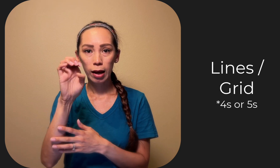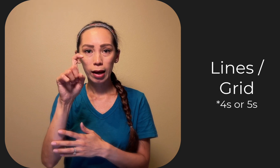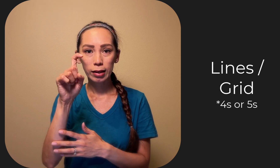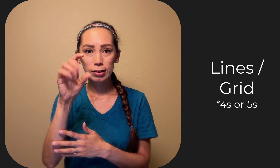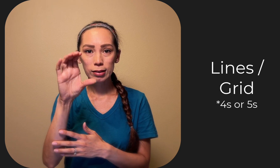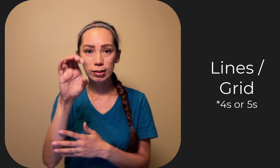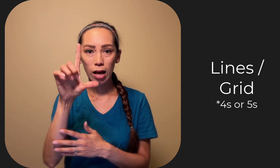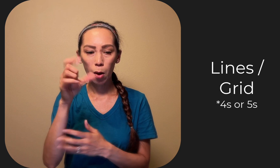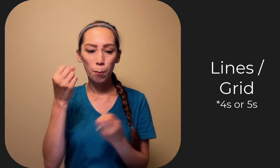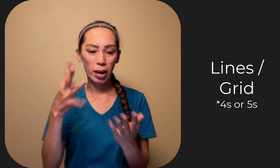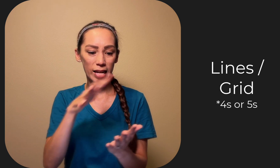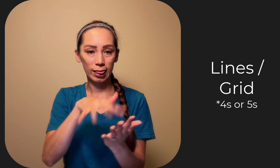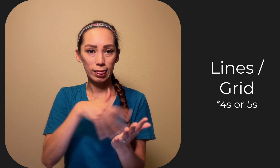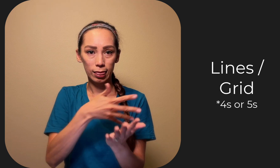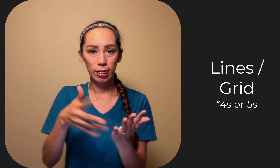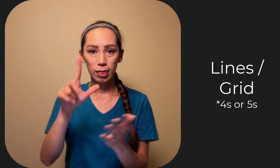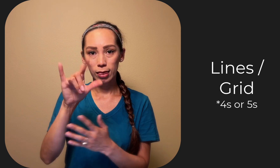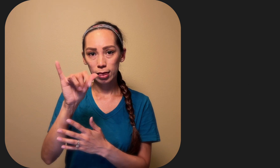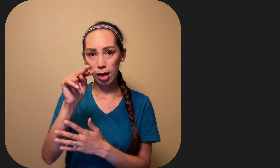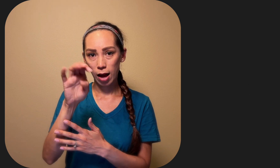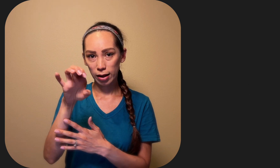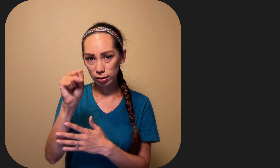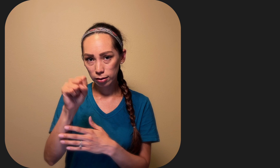like an Excel sheet, like many lines.